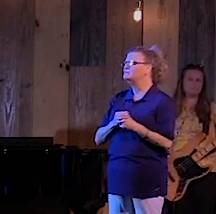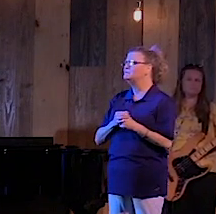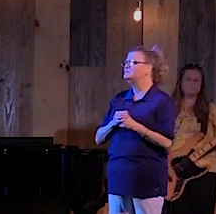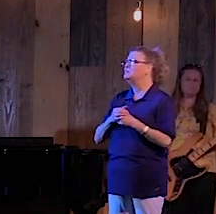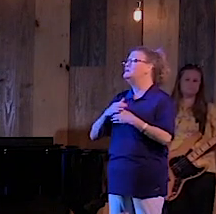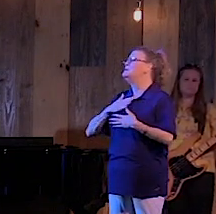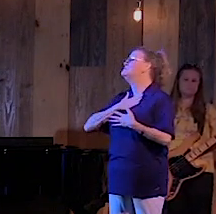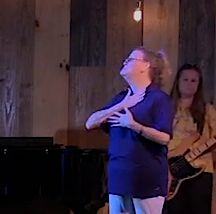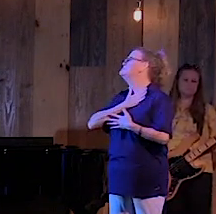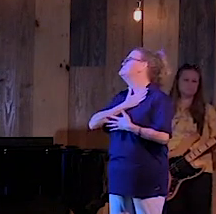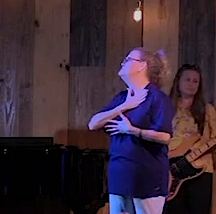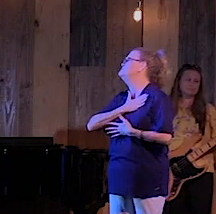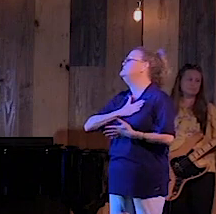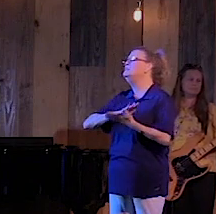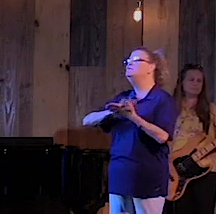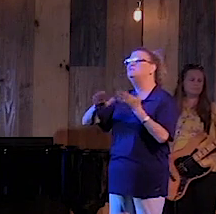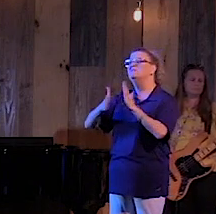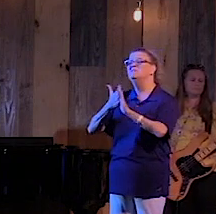Would you please forgive me?